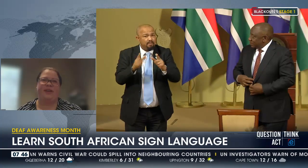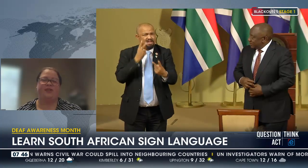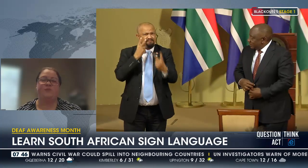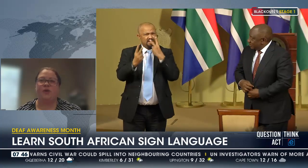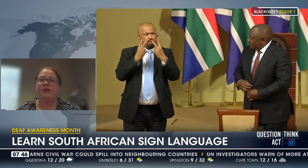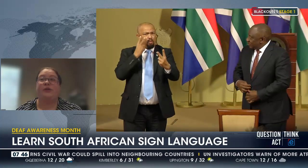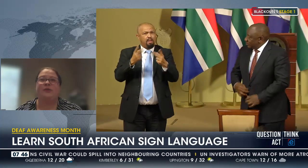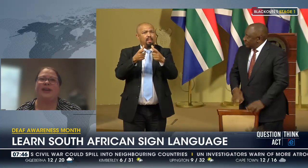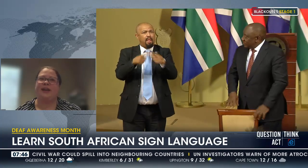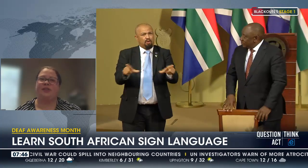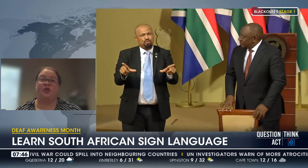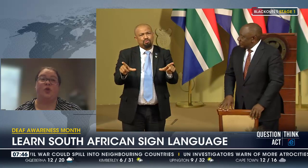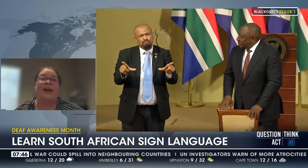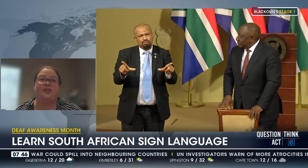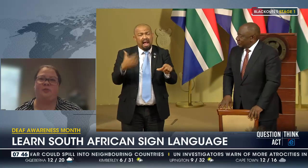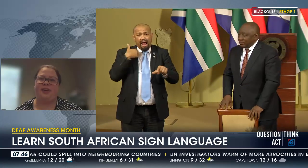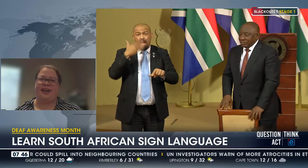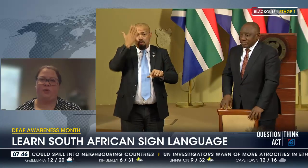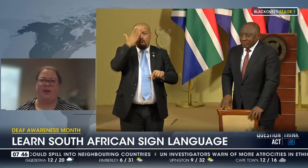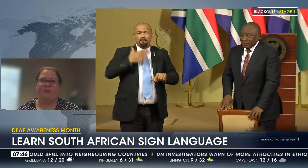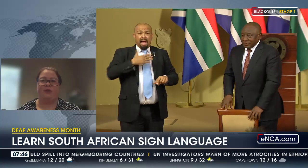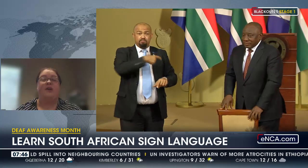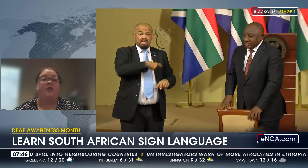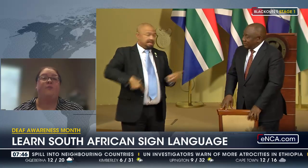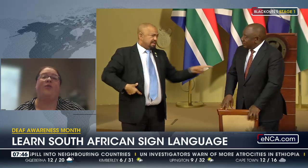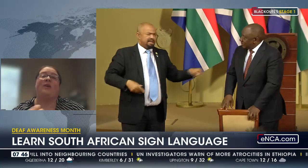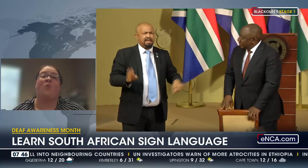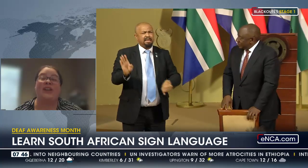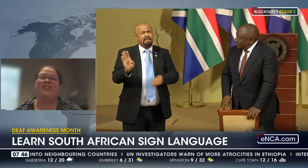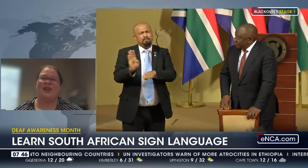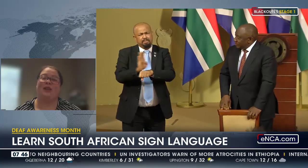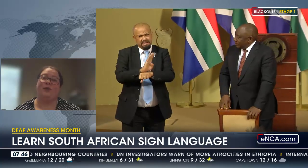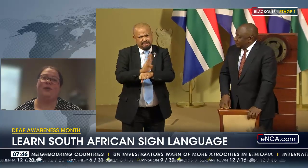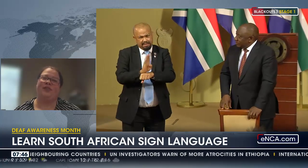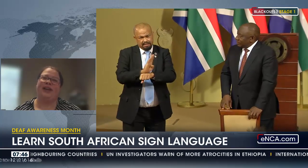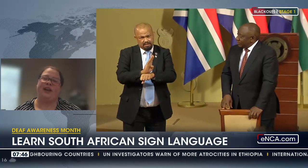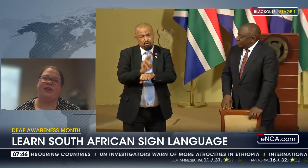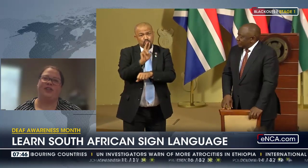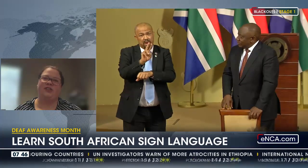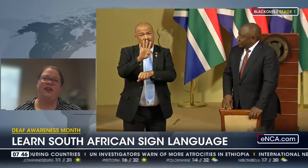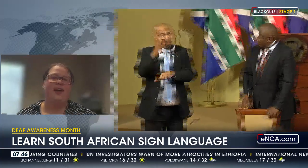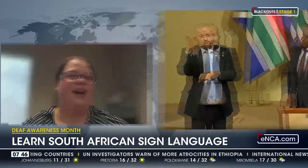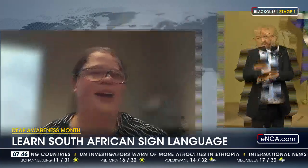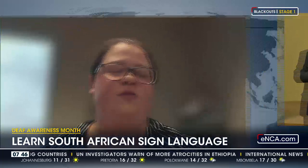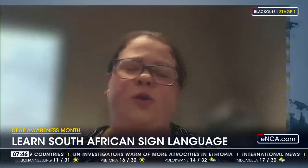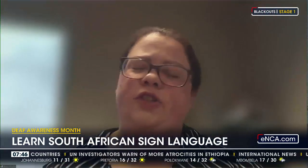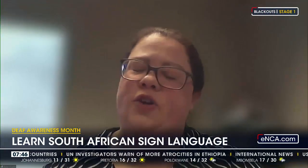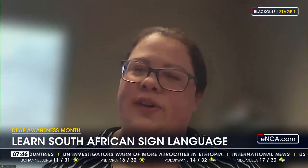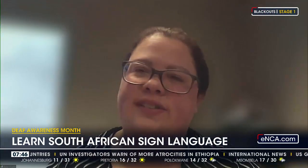it, because the more you use the language and try to communicate with people, the more they want to help you learn the language. And of course, you can also